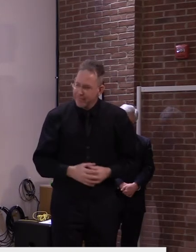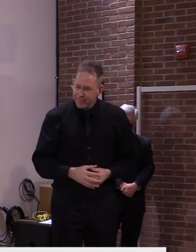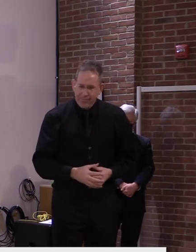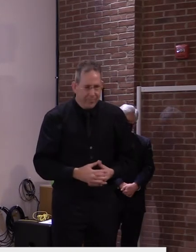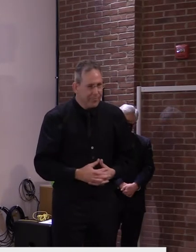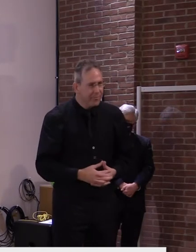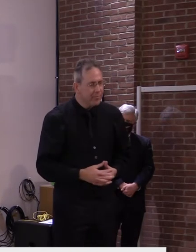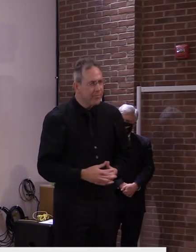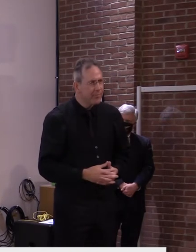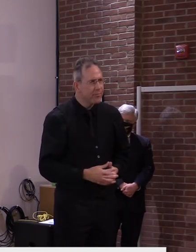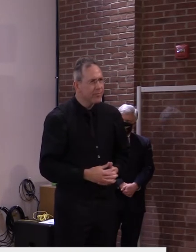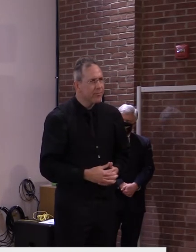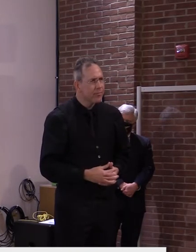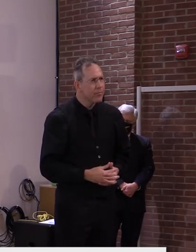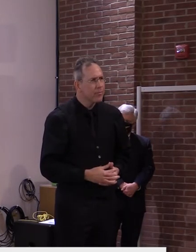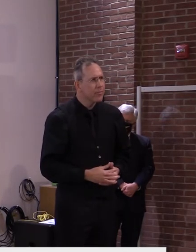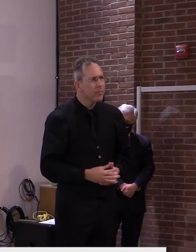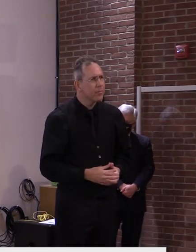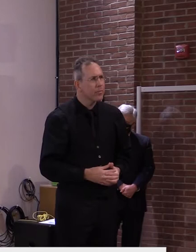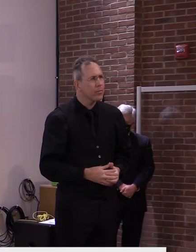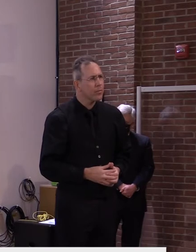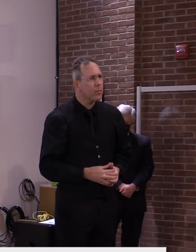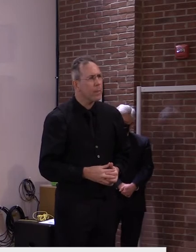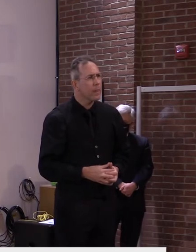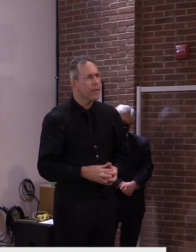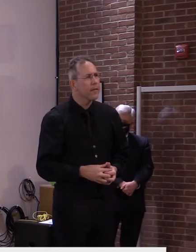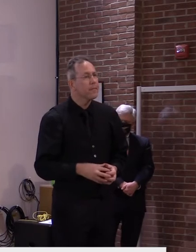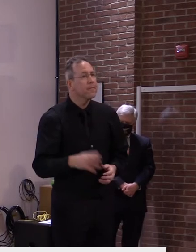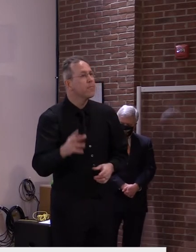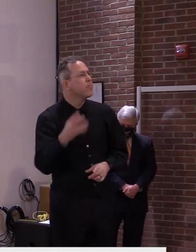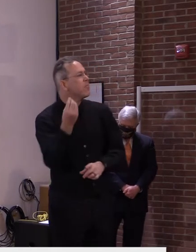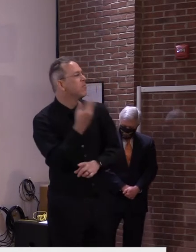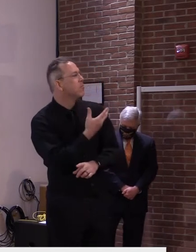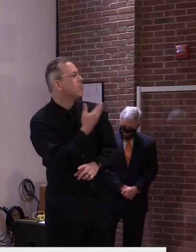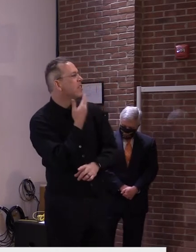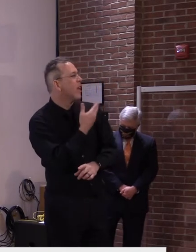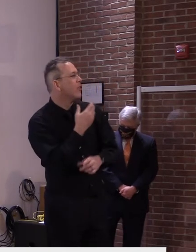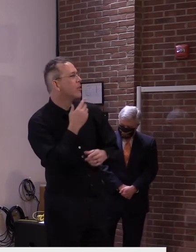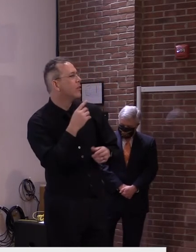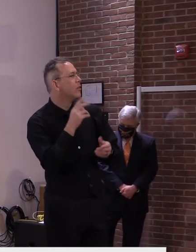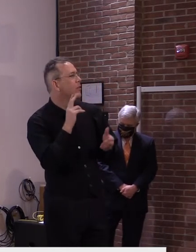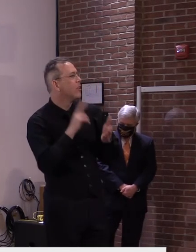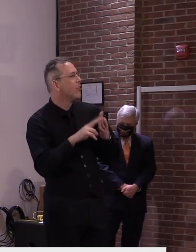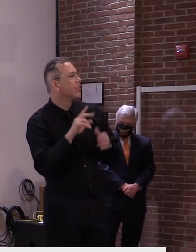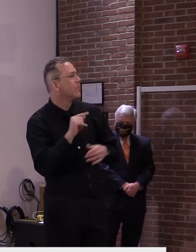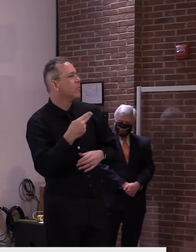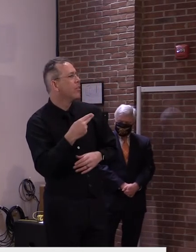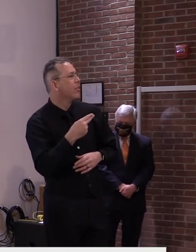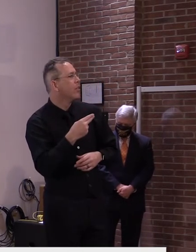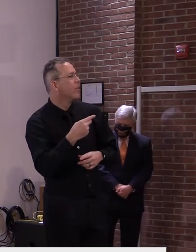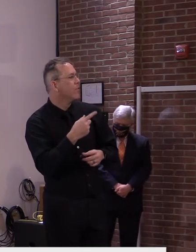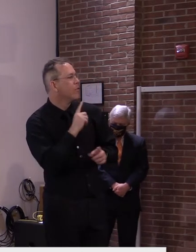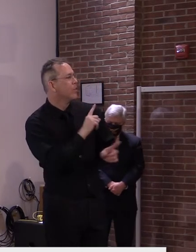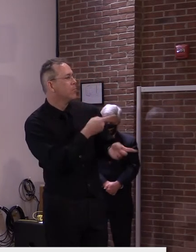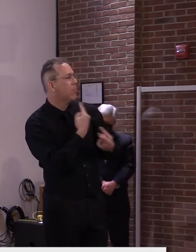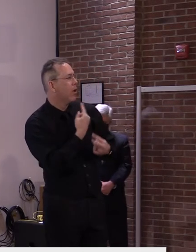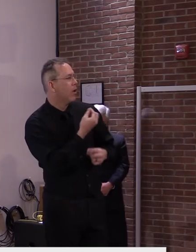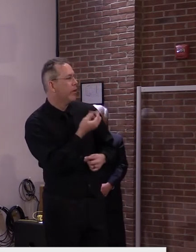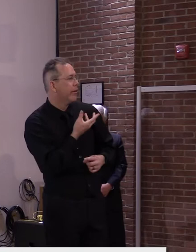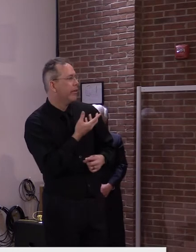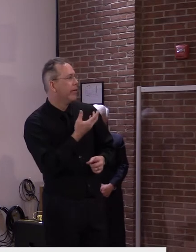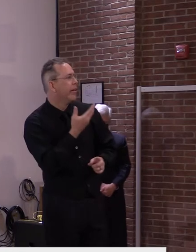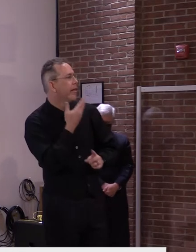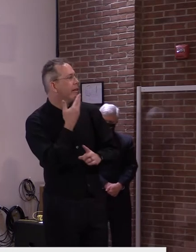Special thanks to Mike Smith for his quick response and hopefully getting some possible vaccination sites located in Grand Isle